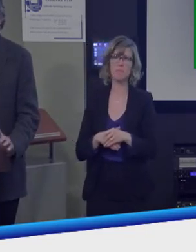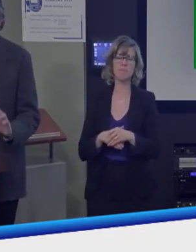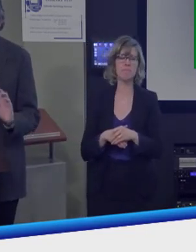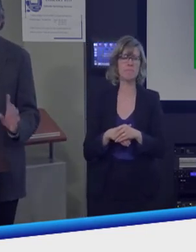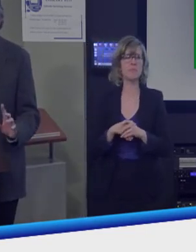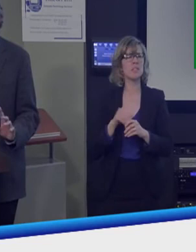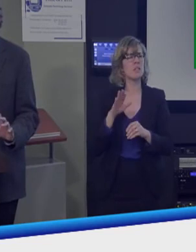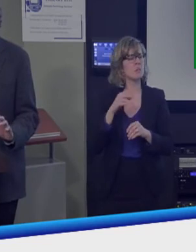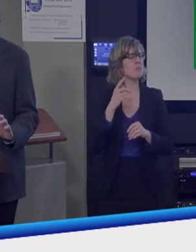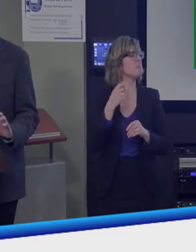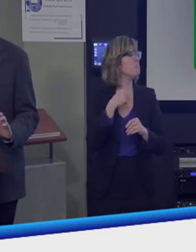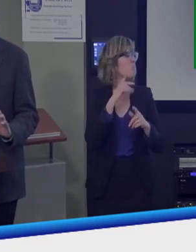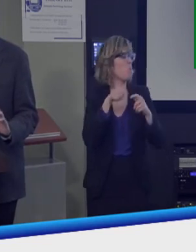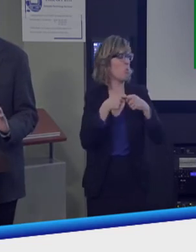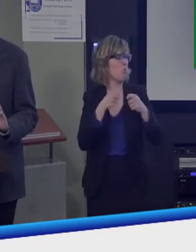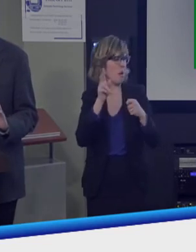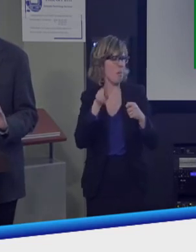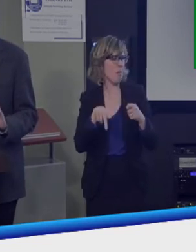well, finish up.